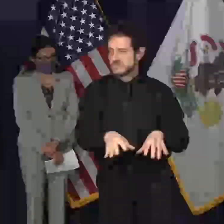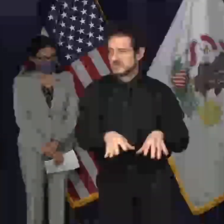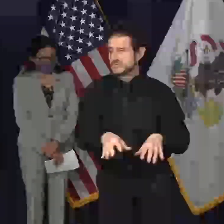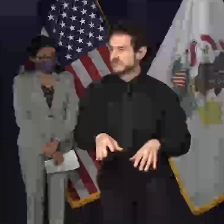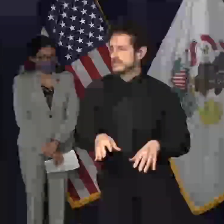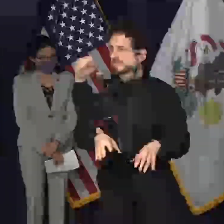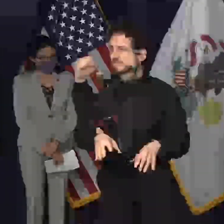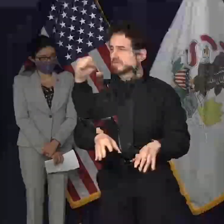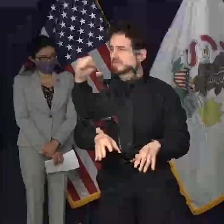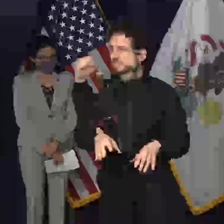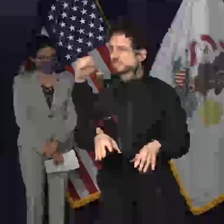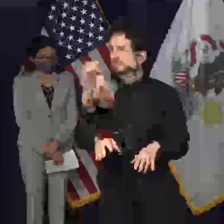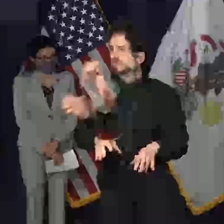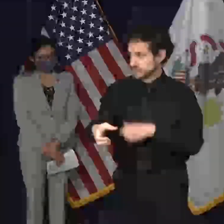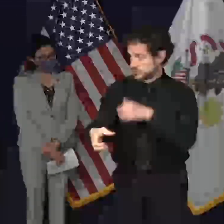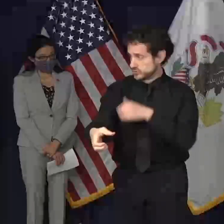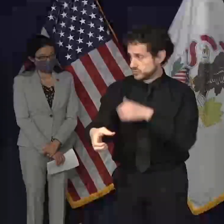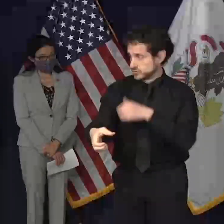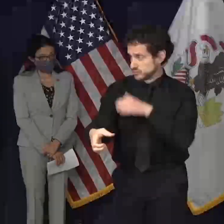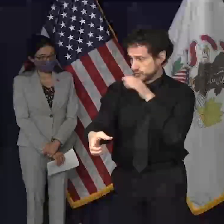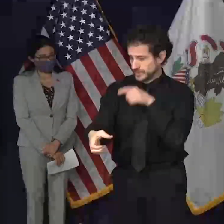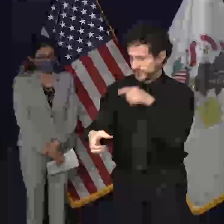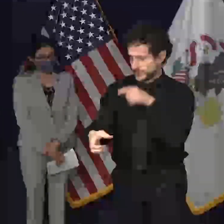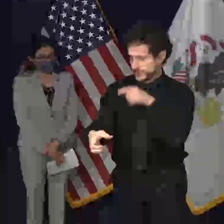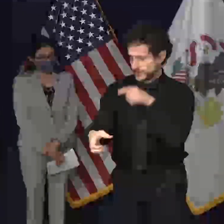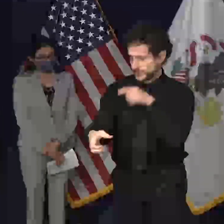on. And so all of these things are playing